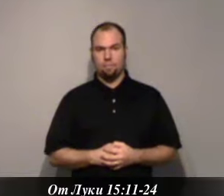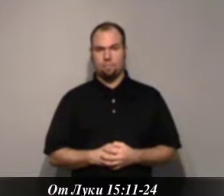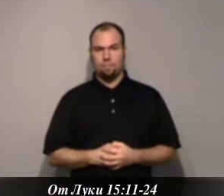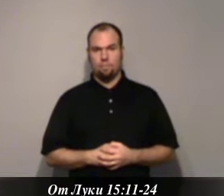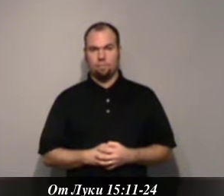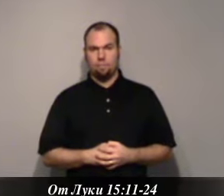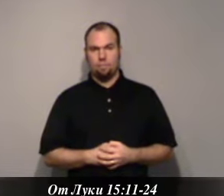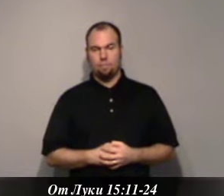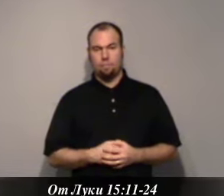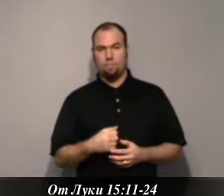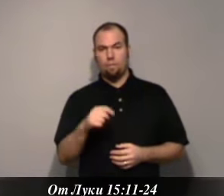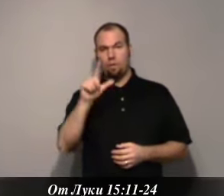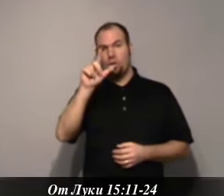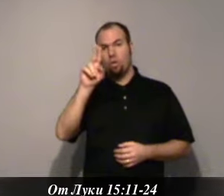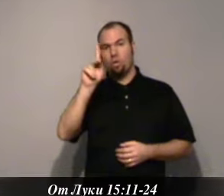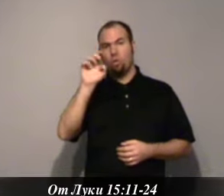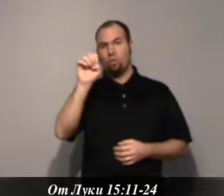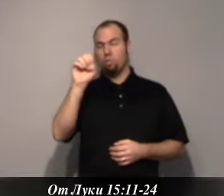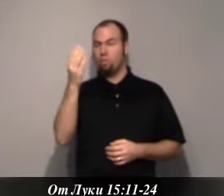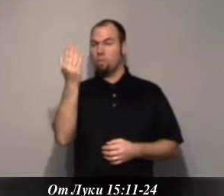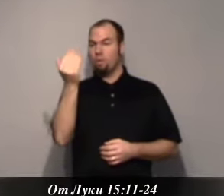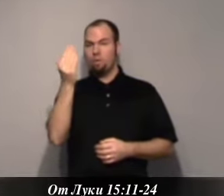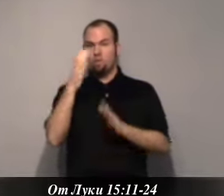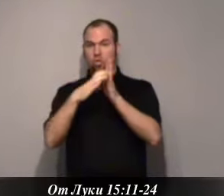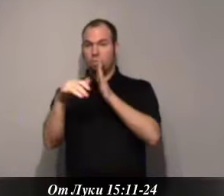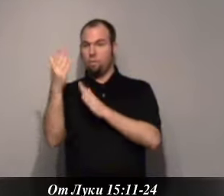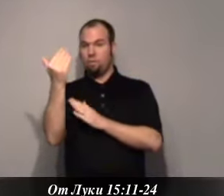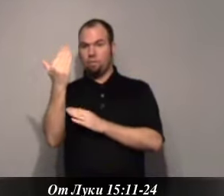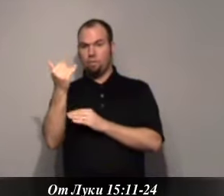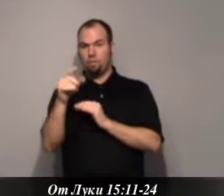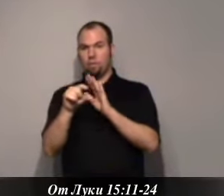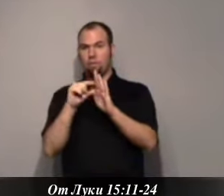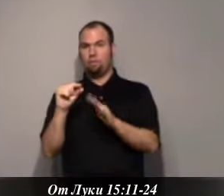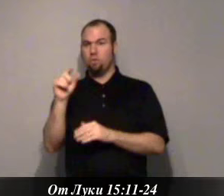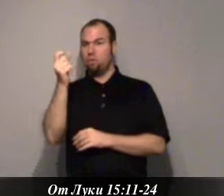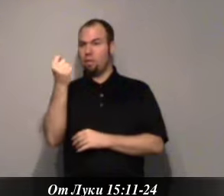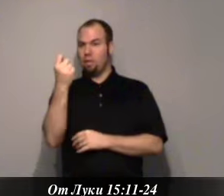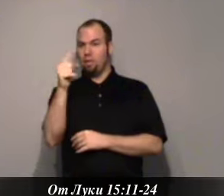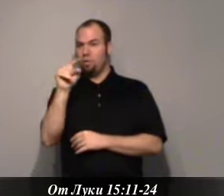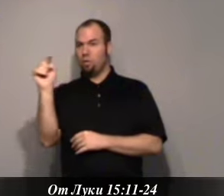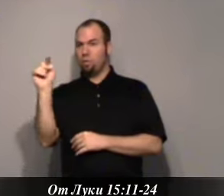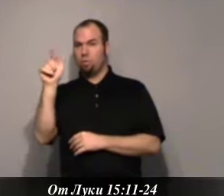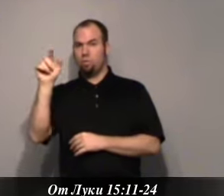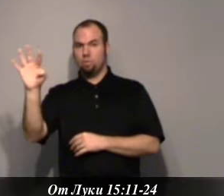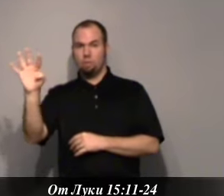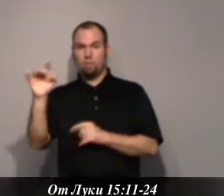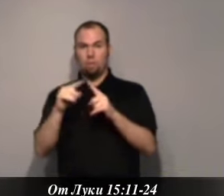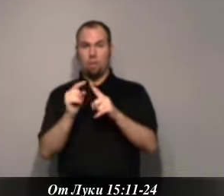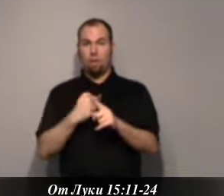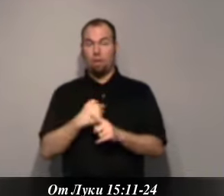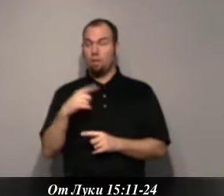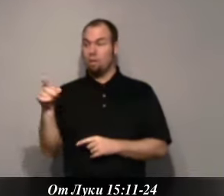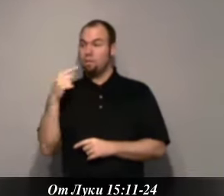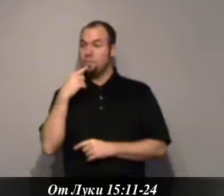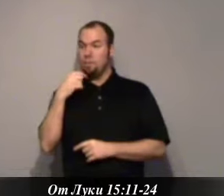Luke 15, 11-24 Then he said, A certain man had two sons.